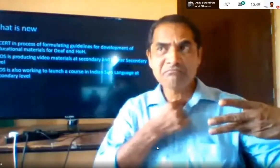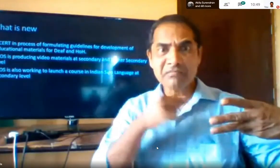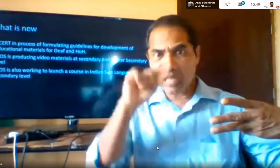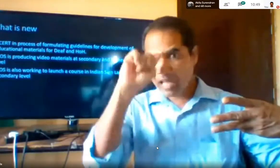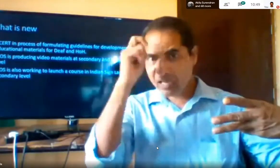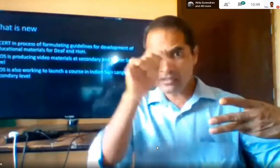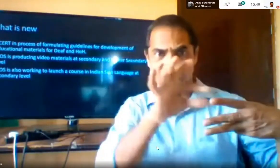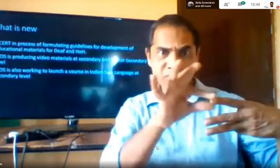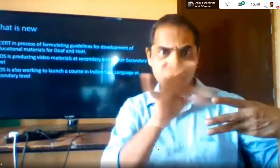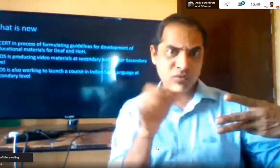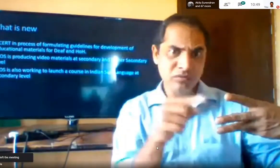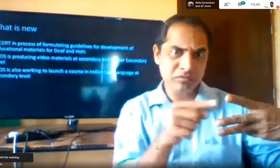So English,